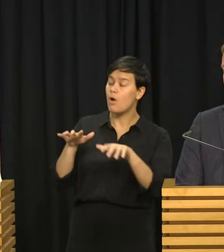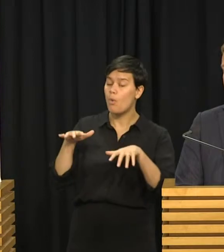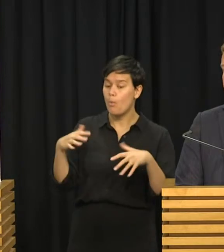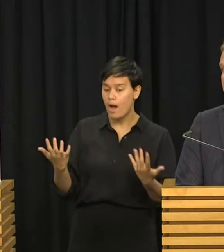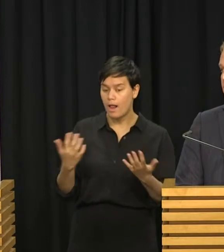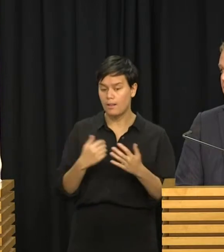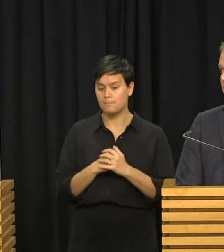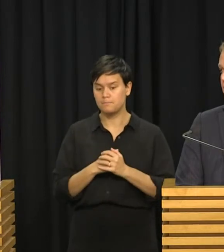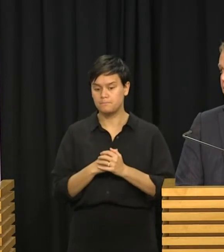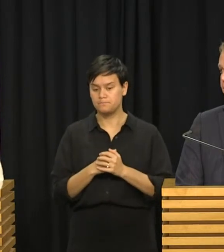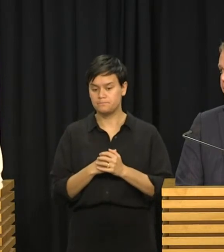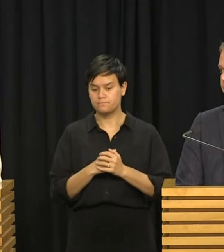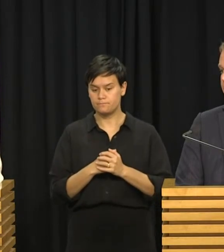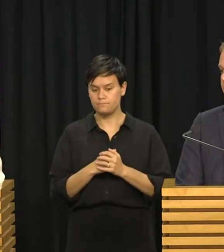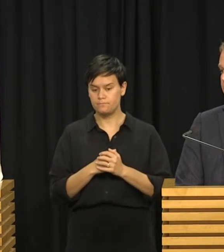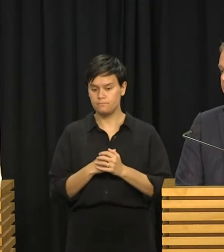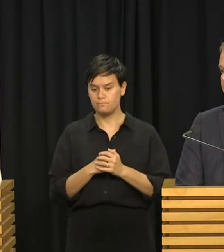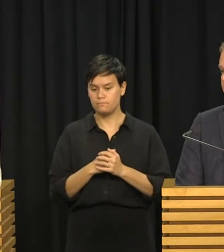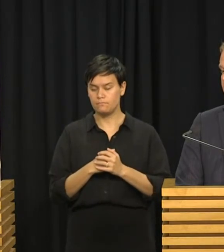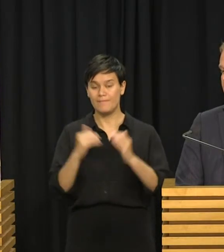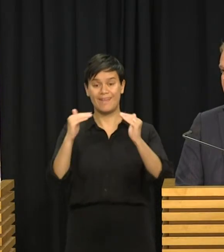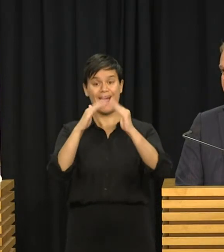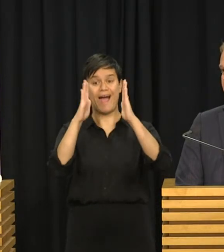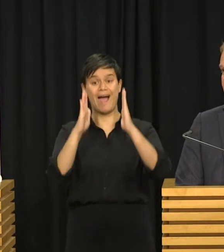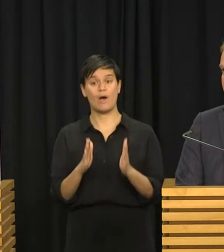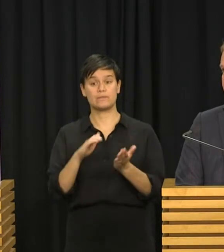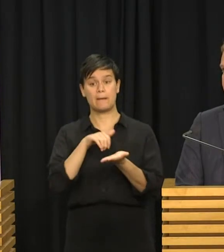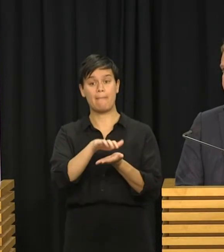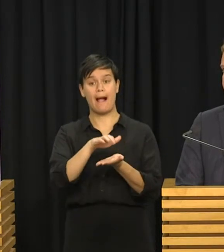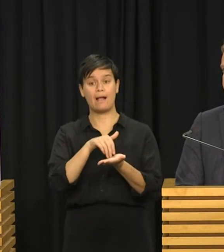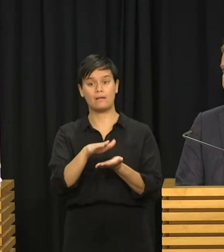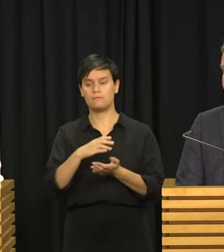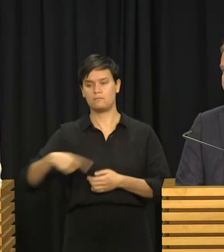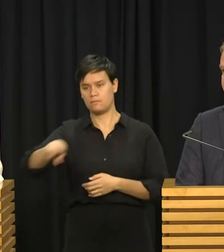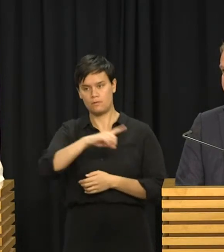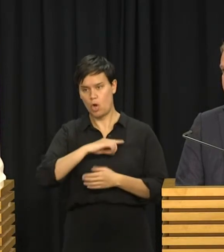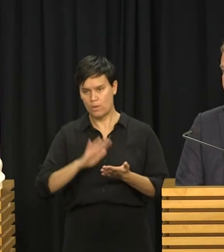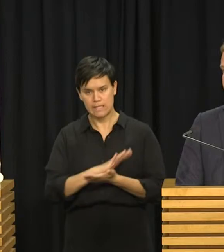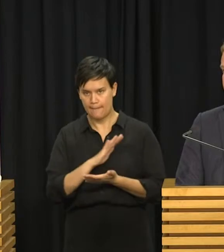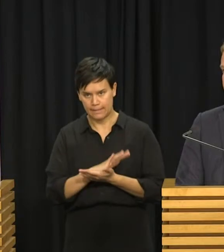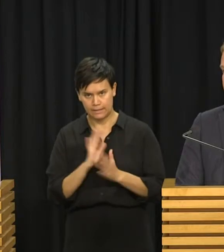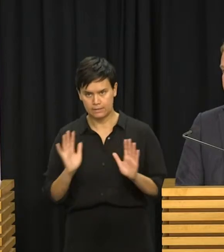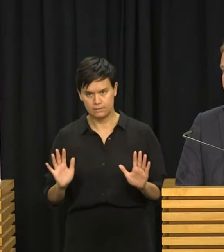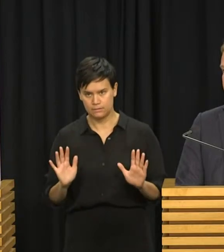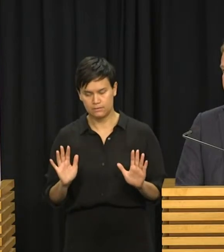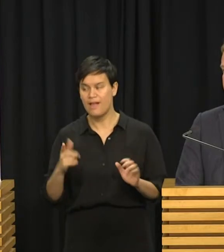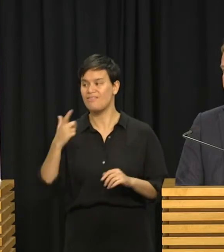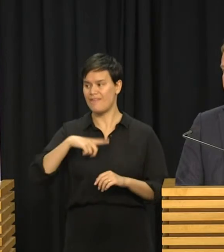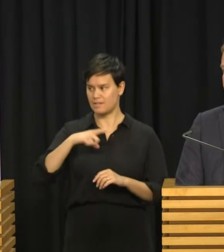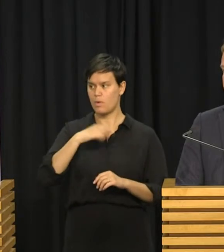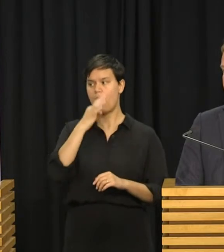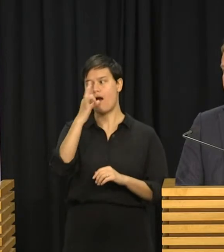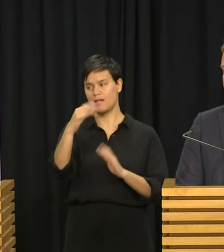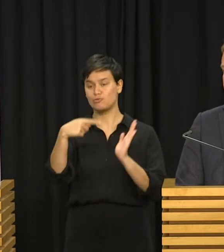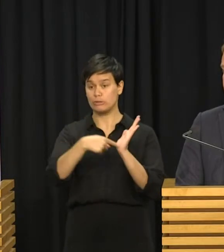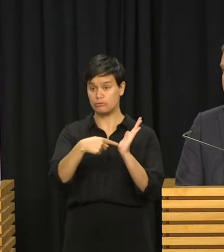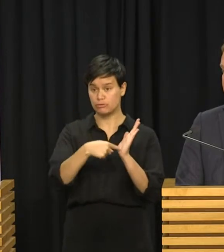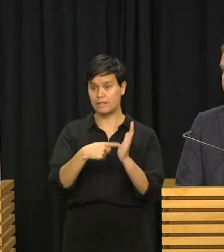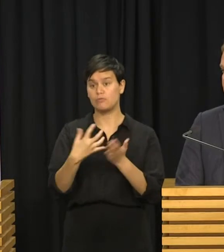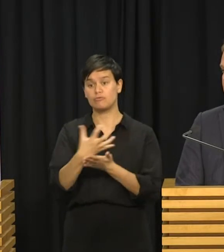then, obviously no one is happy with what's happening in the housing market. That is why we've asked for that advice to be prepared in the first